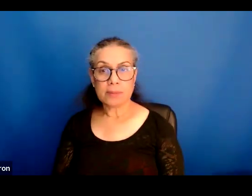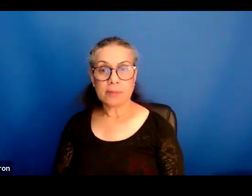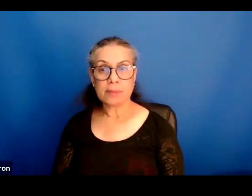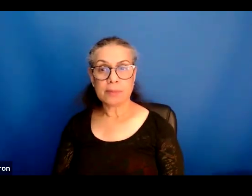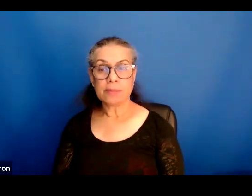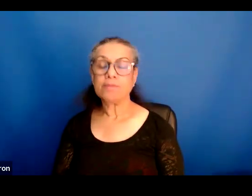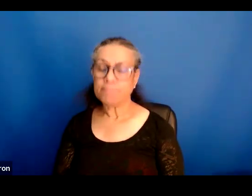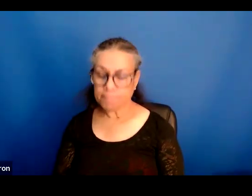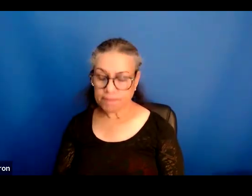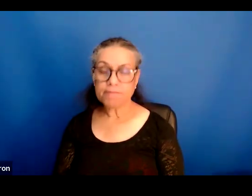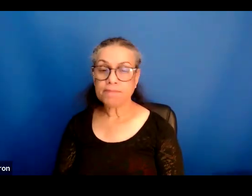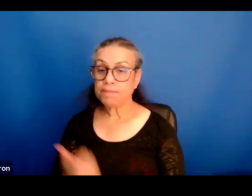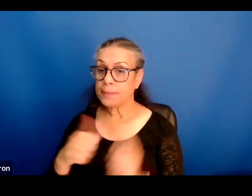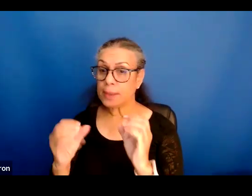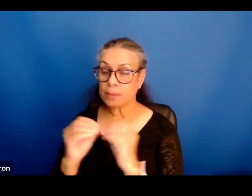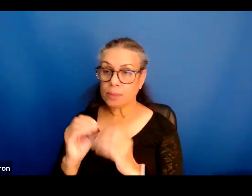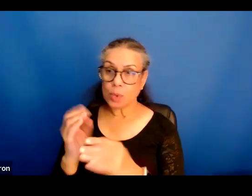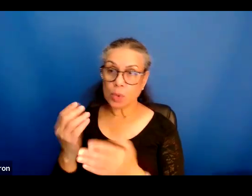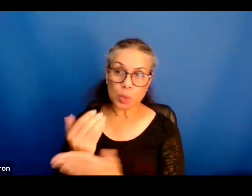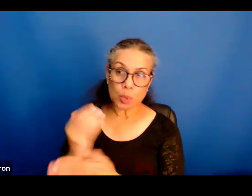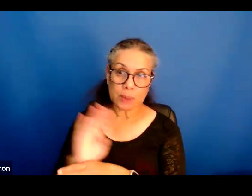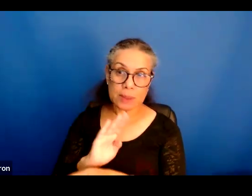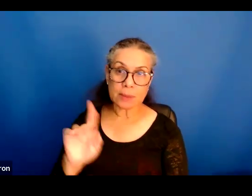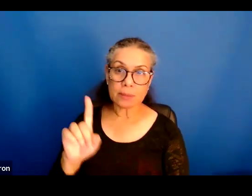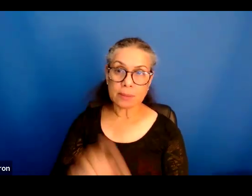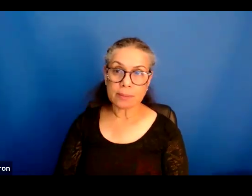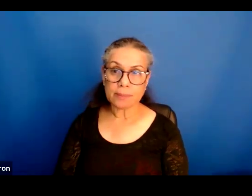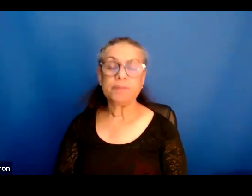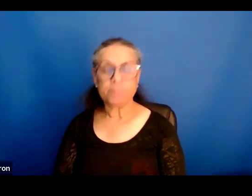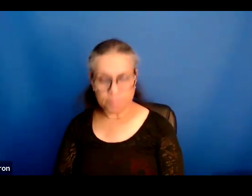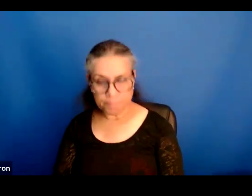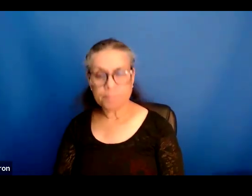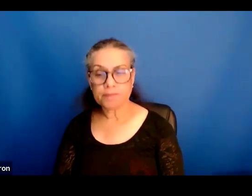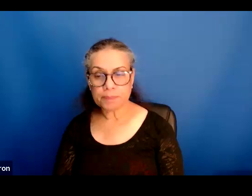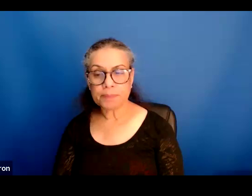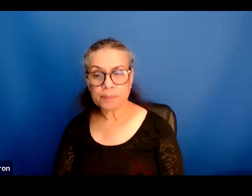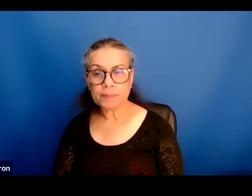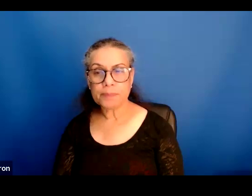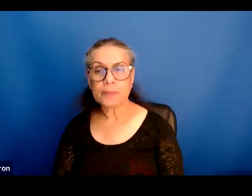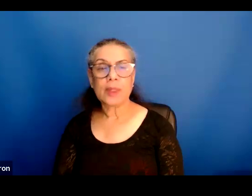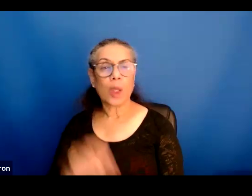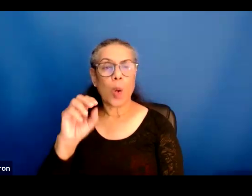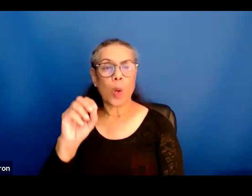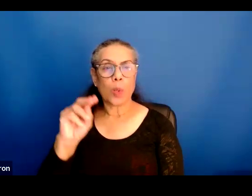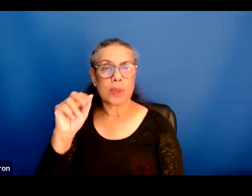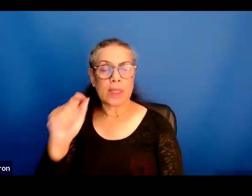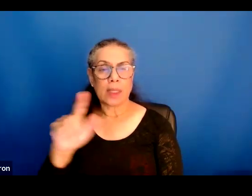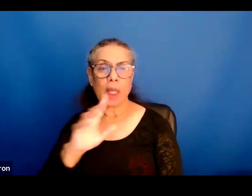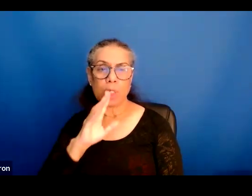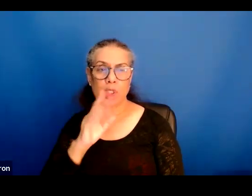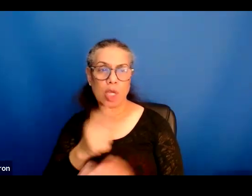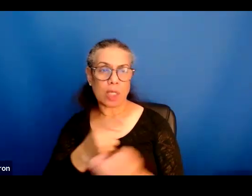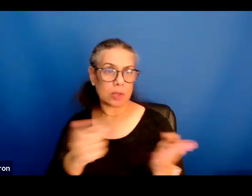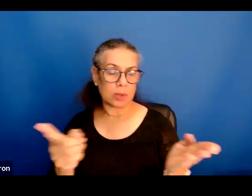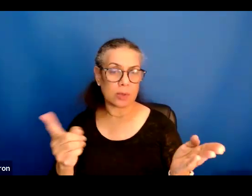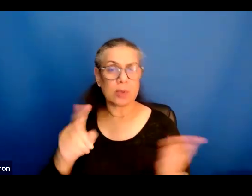Thank you. Any other new business? I just wanted to strictly mention to superintendent and fellow members,